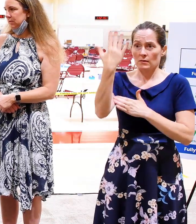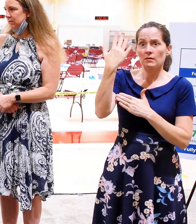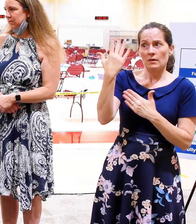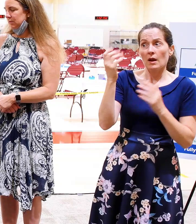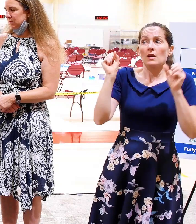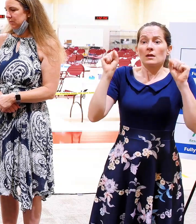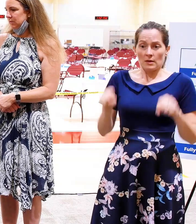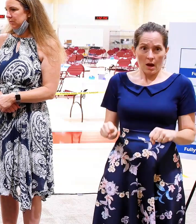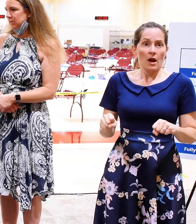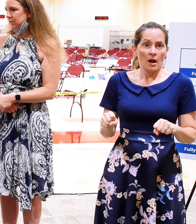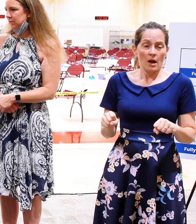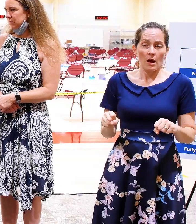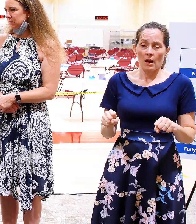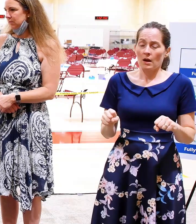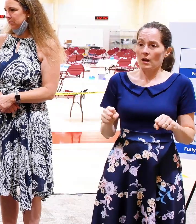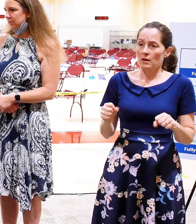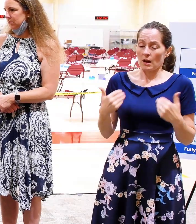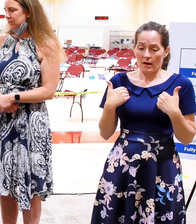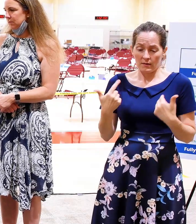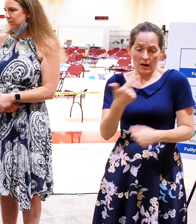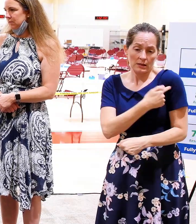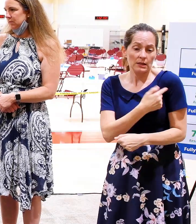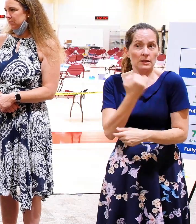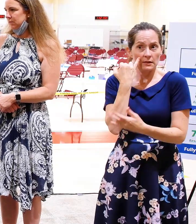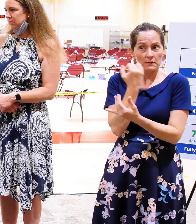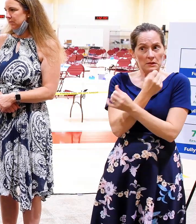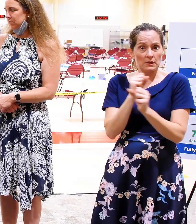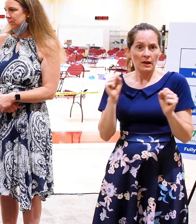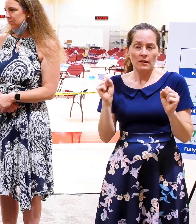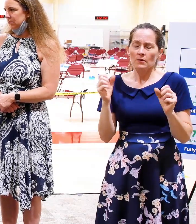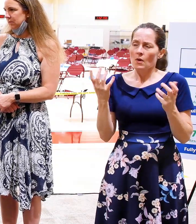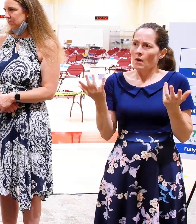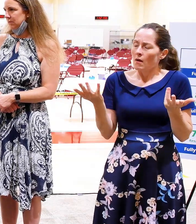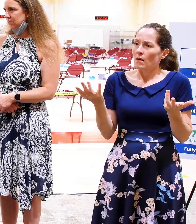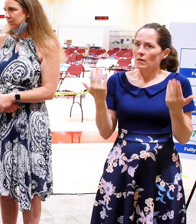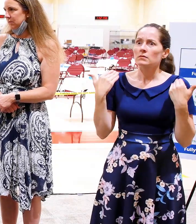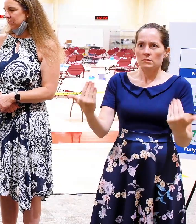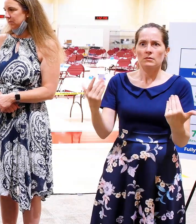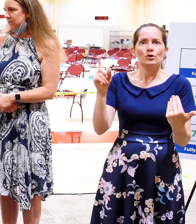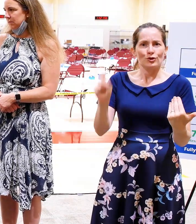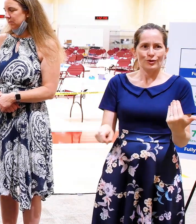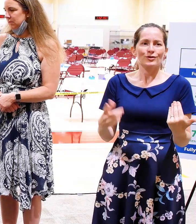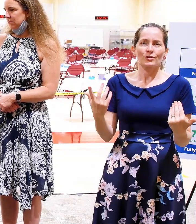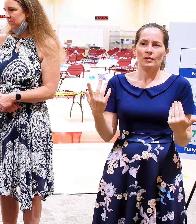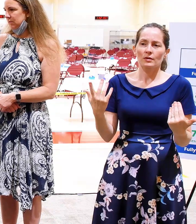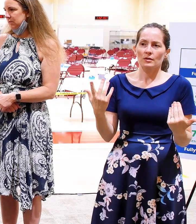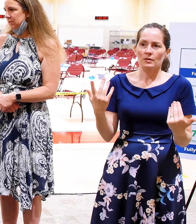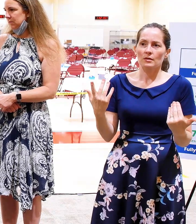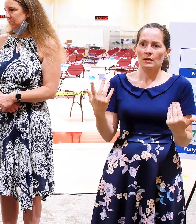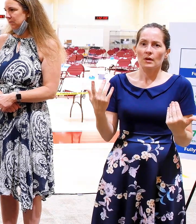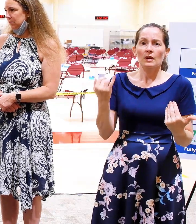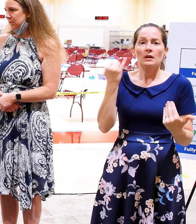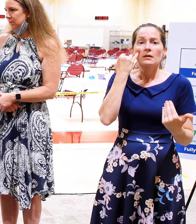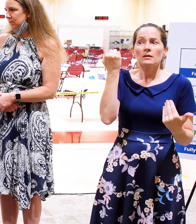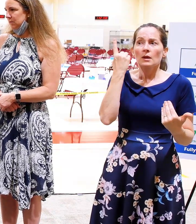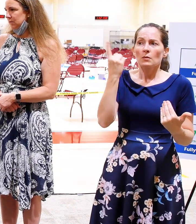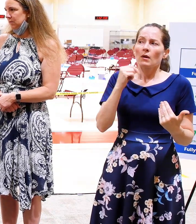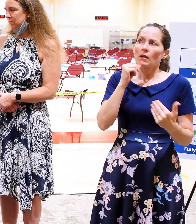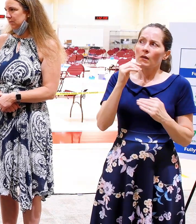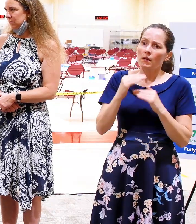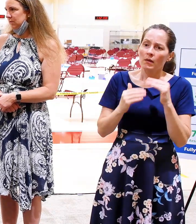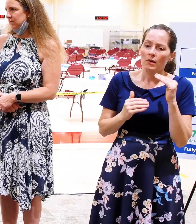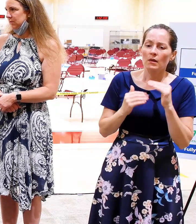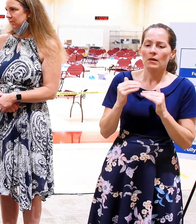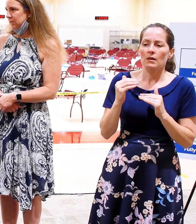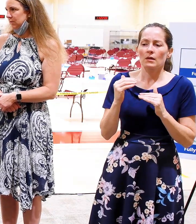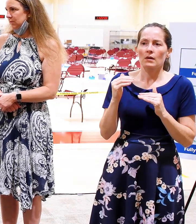younger folks from 12 to 17, making sure that that occurs. And anyone who is uncomfortable about vaccinations needs to